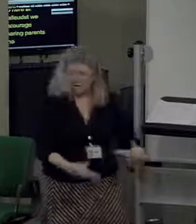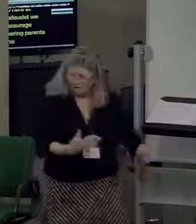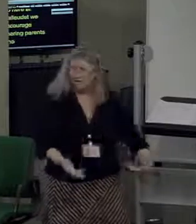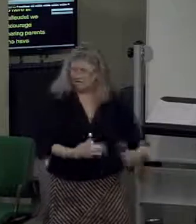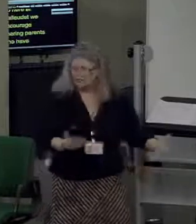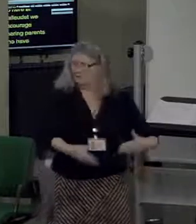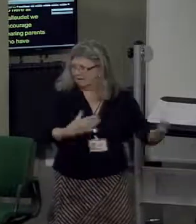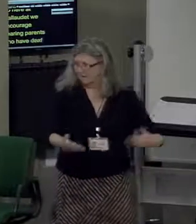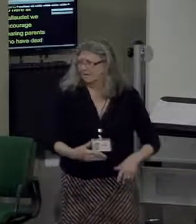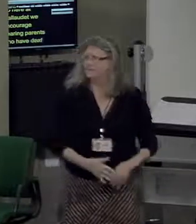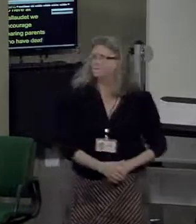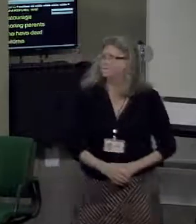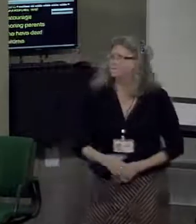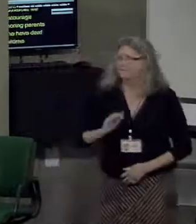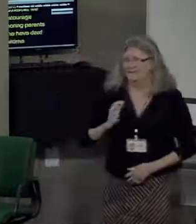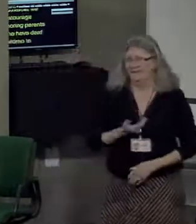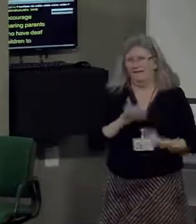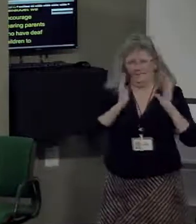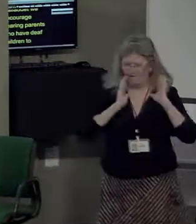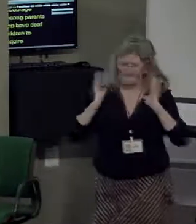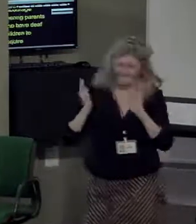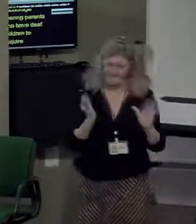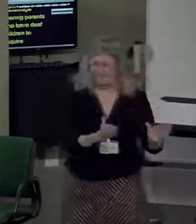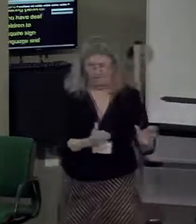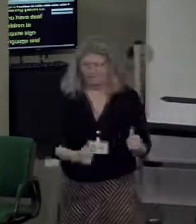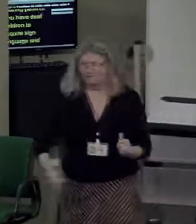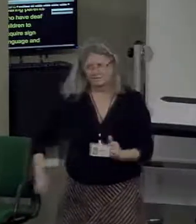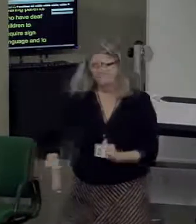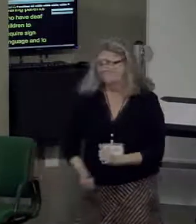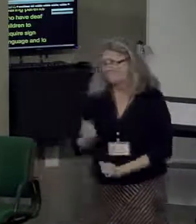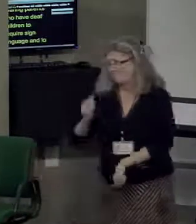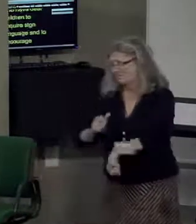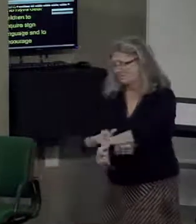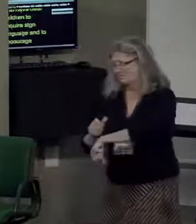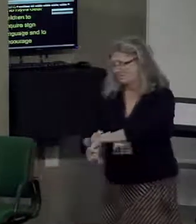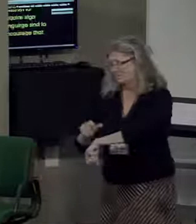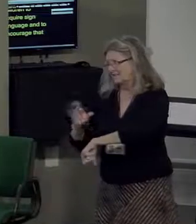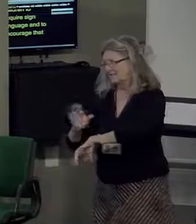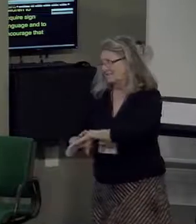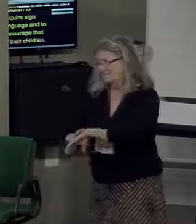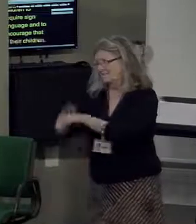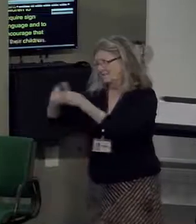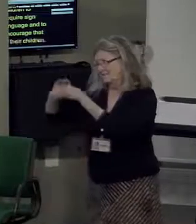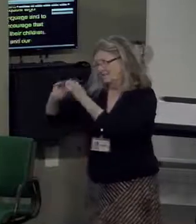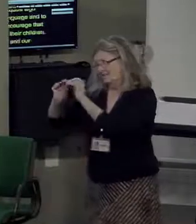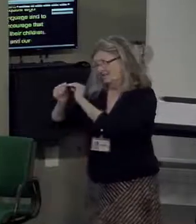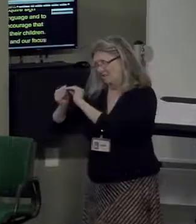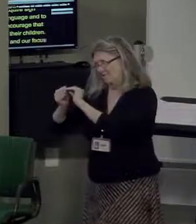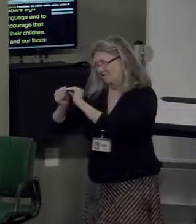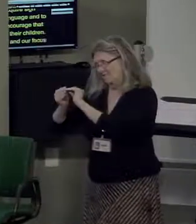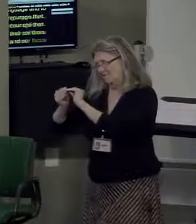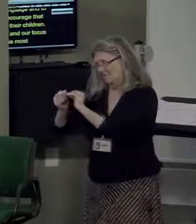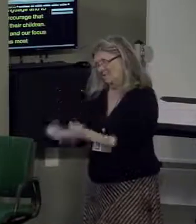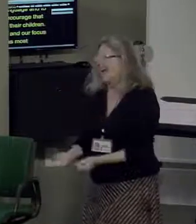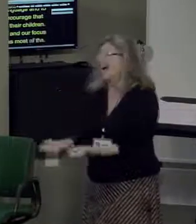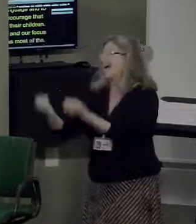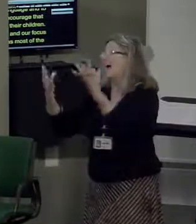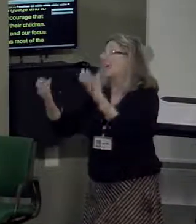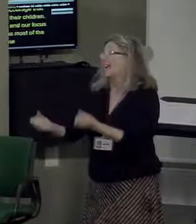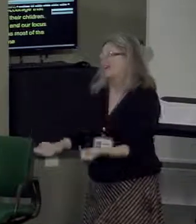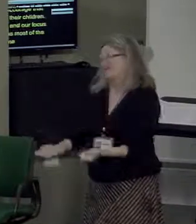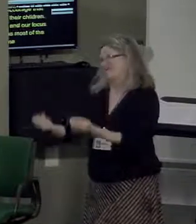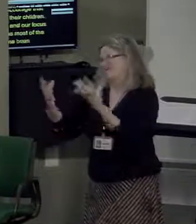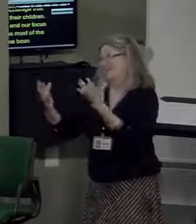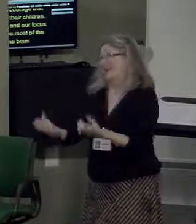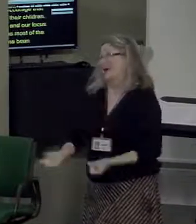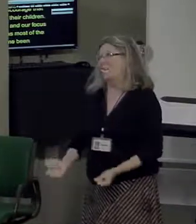and encourage that in their children. And our focus has most of the time been on numbers and